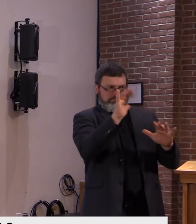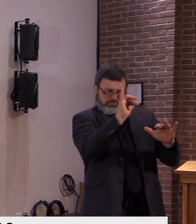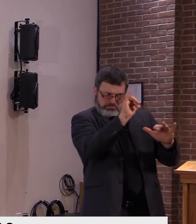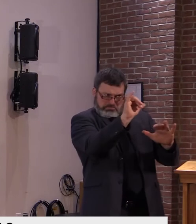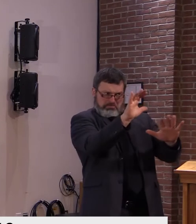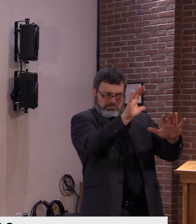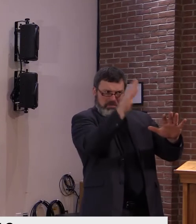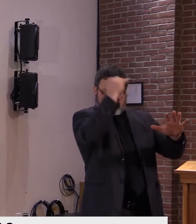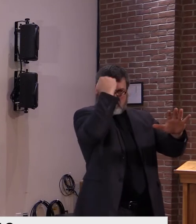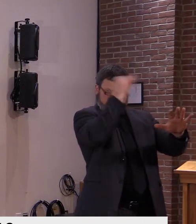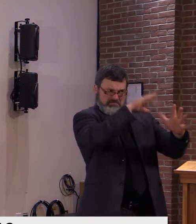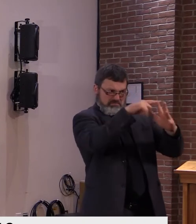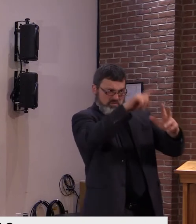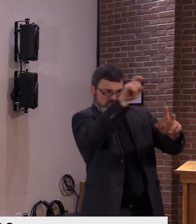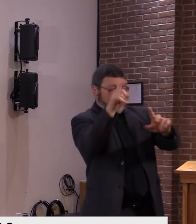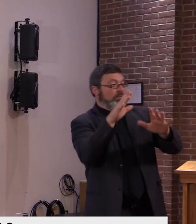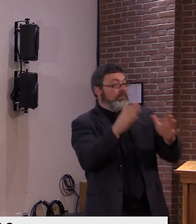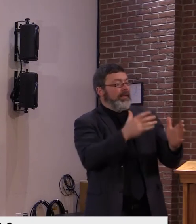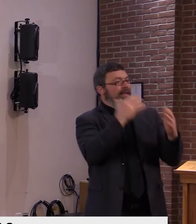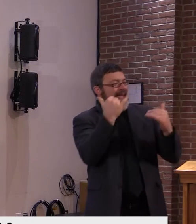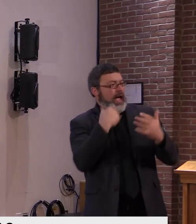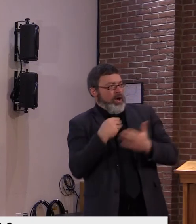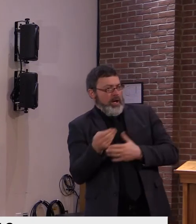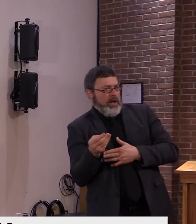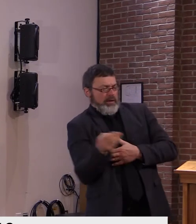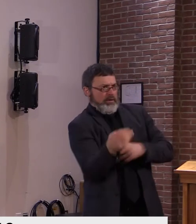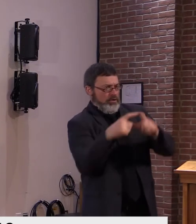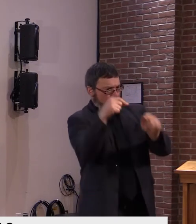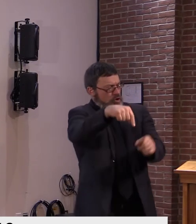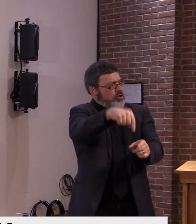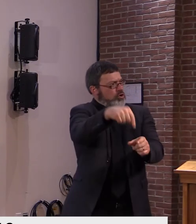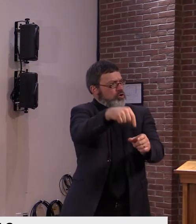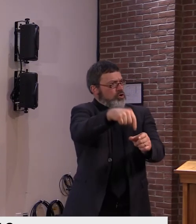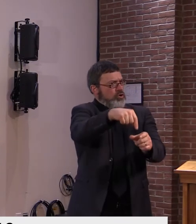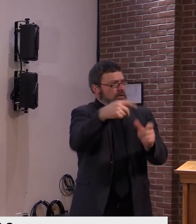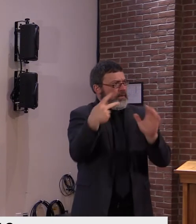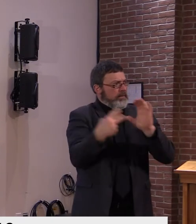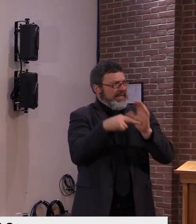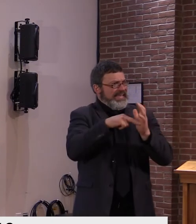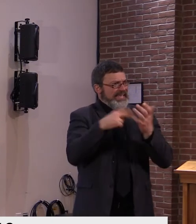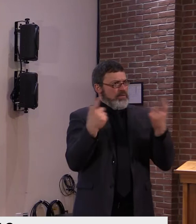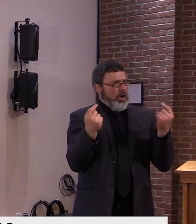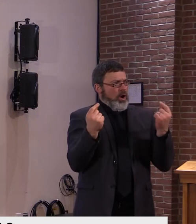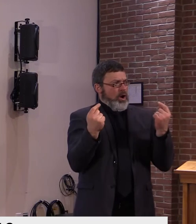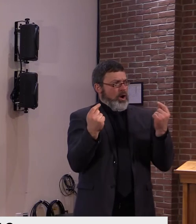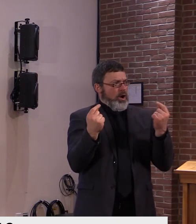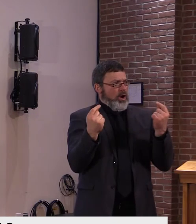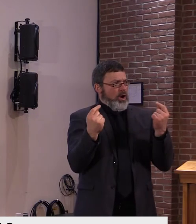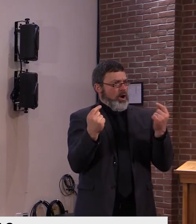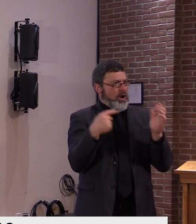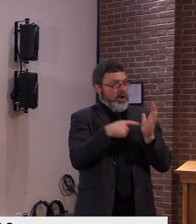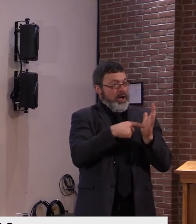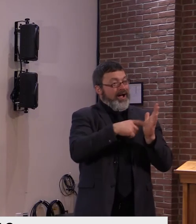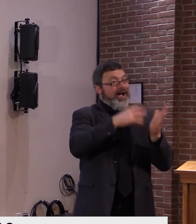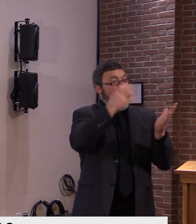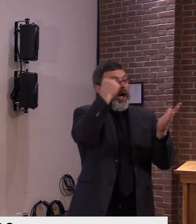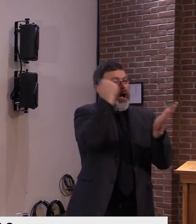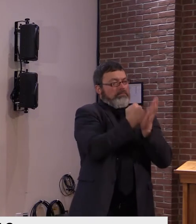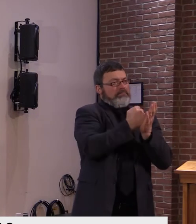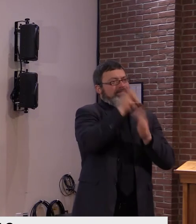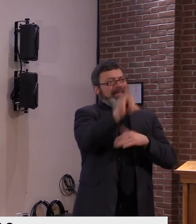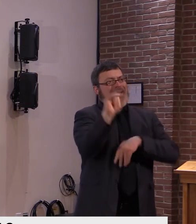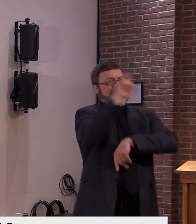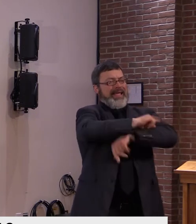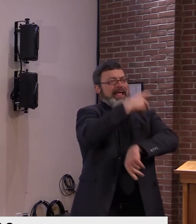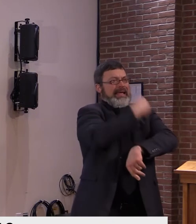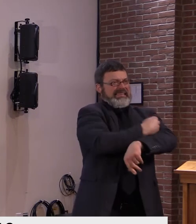card meant. Because just showing a date of vaccination may not be sufficient. So we'll look to some of